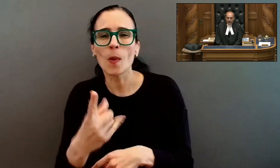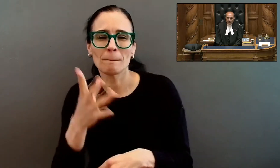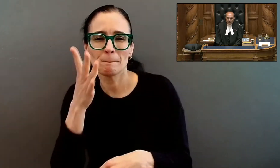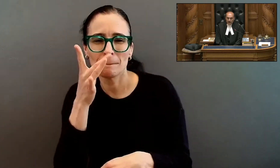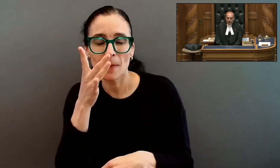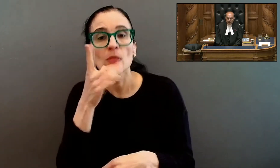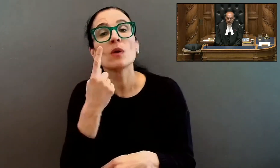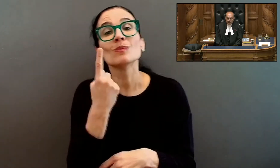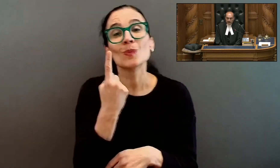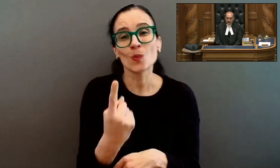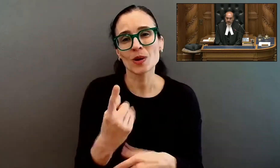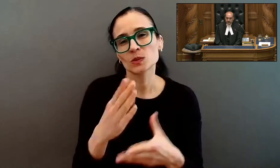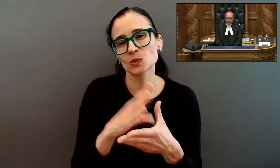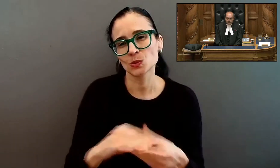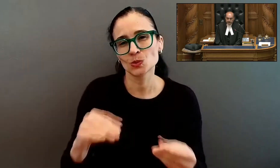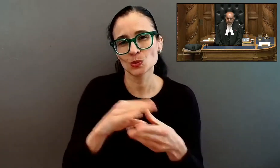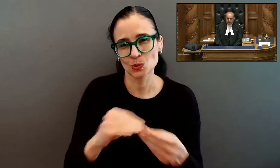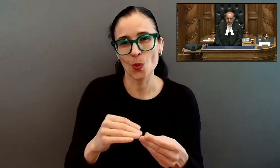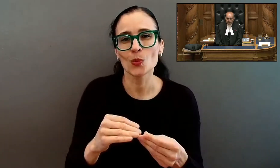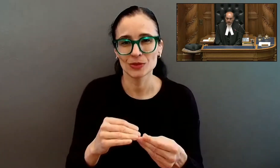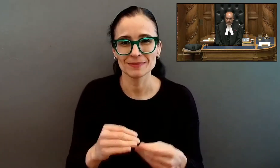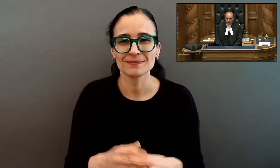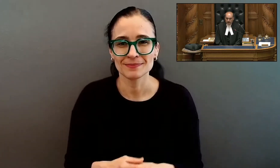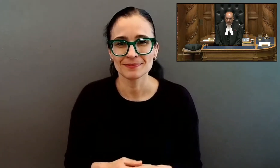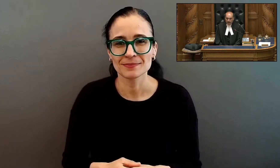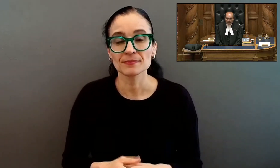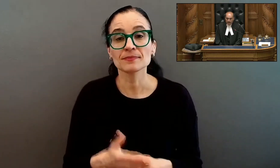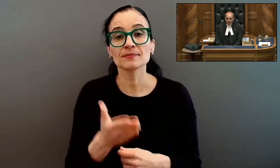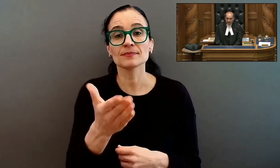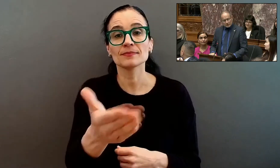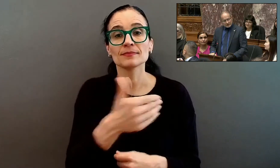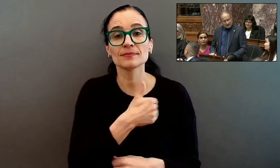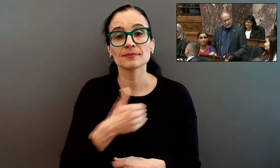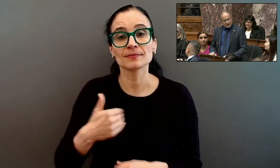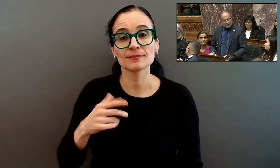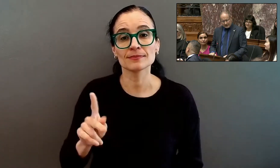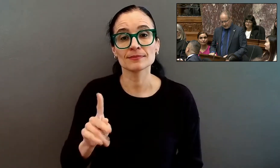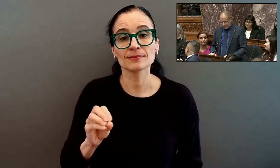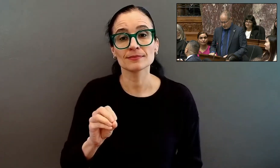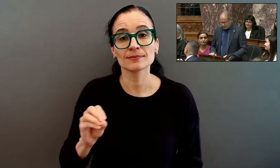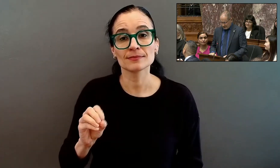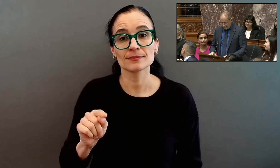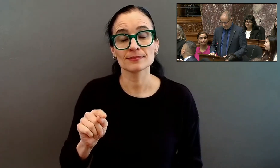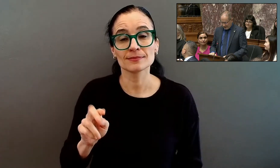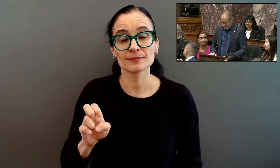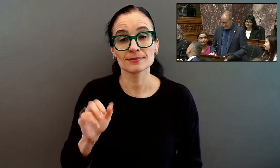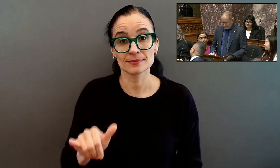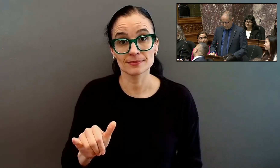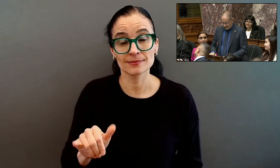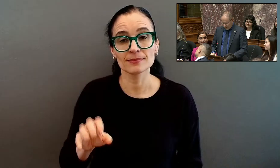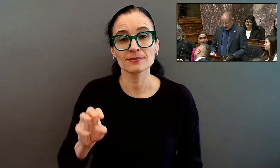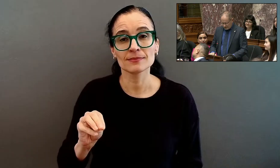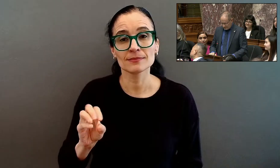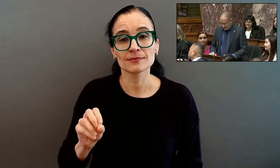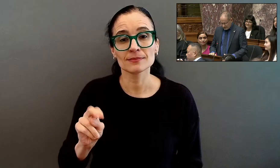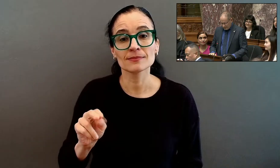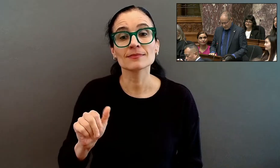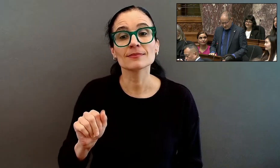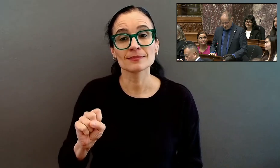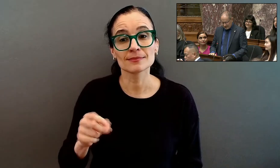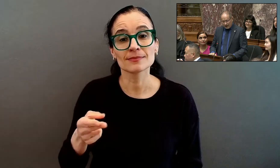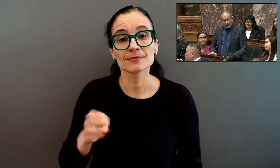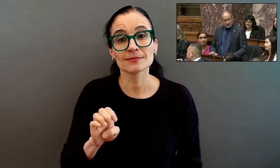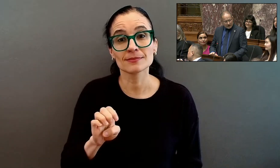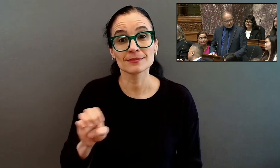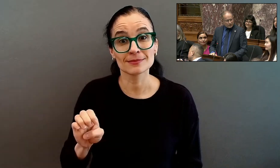Member for Kootenay-Monashee. Thank you, Honourable Speaker. It's Local Government Week in British Columbia, and I want to take a moment